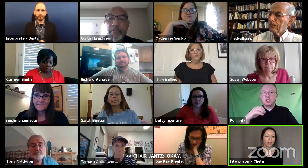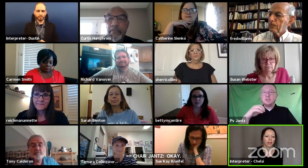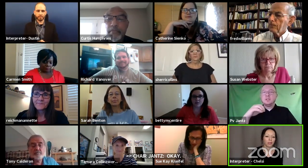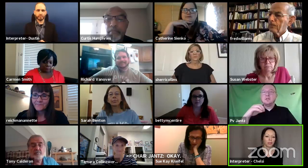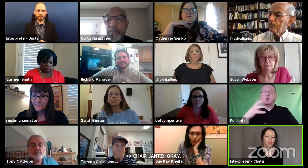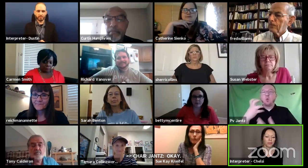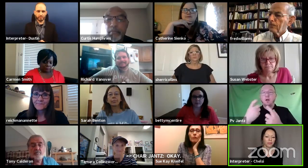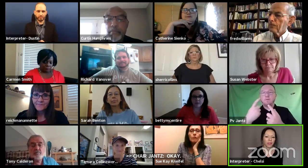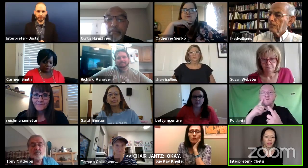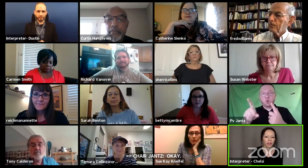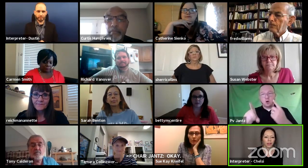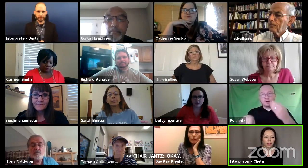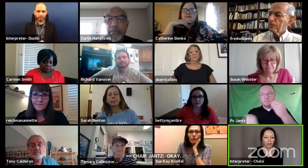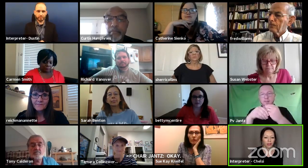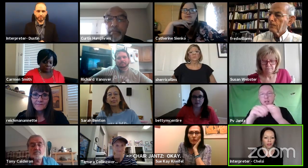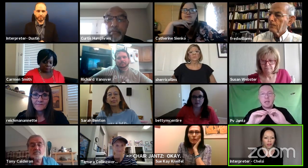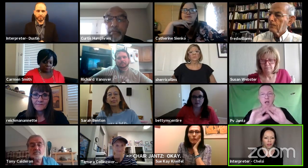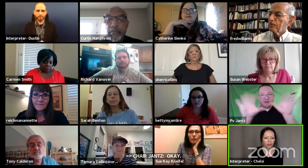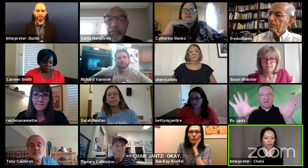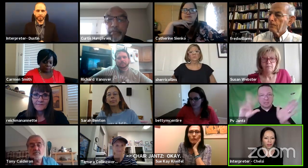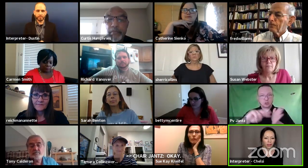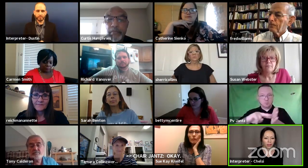Annette Reichman.